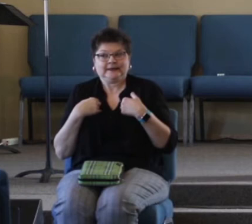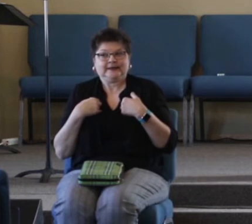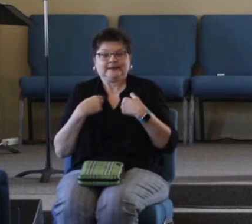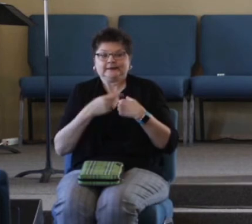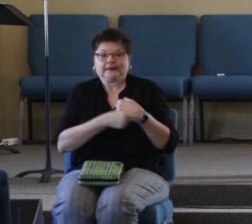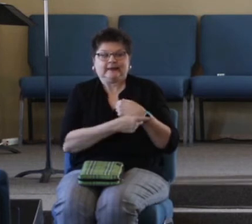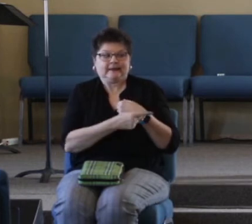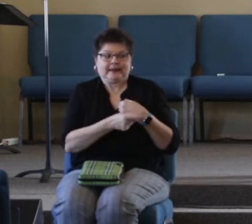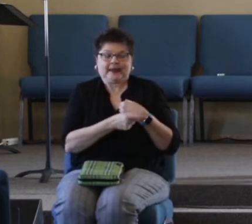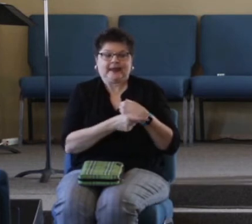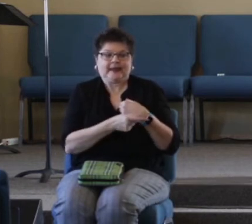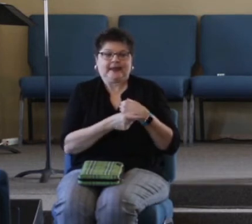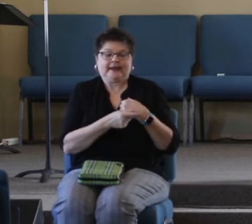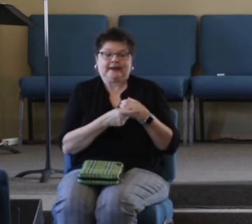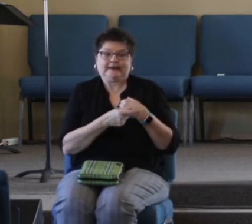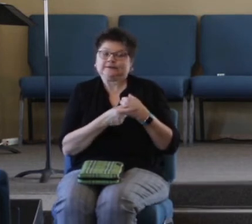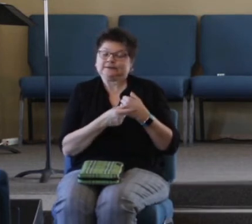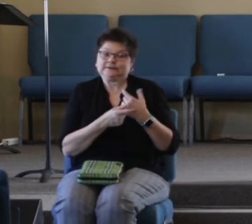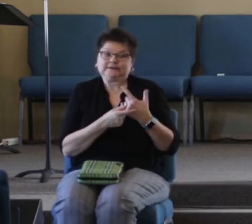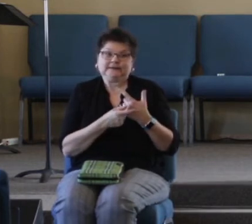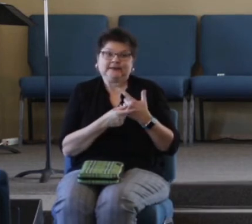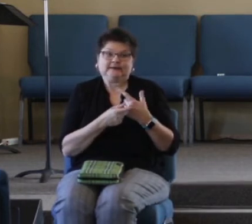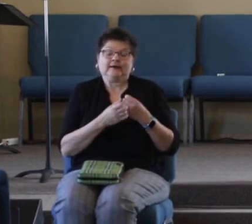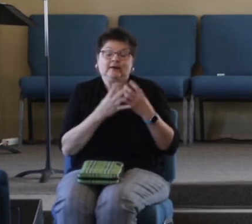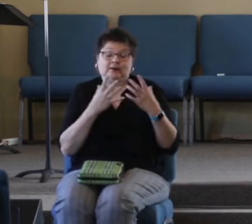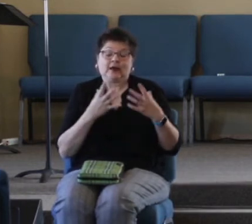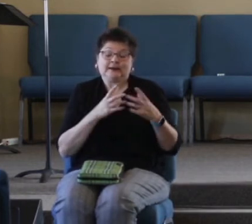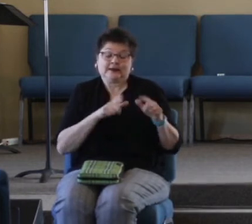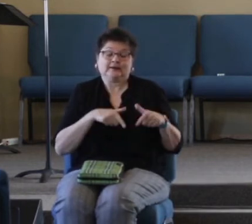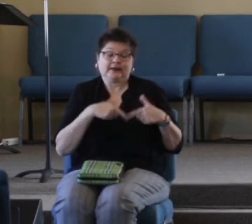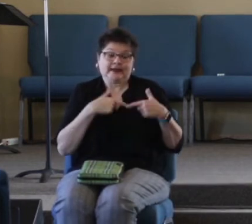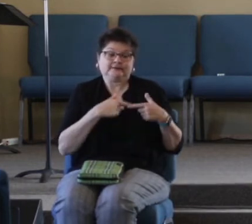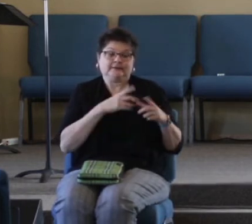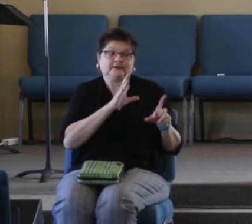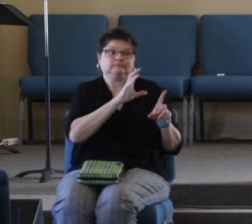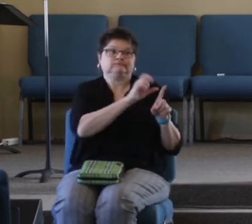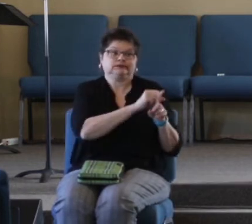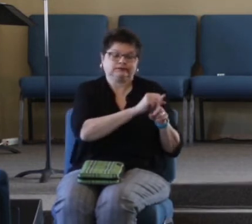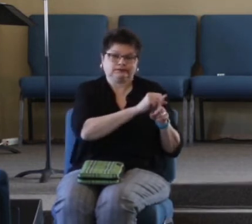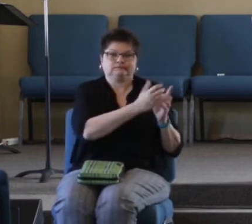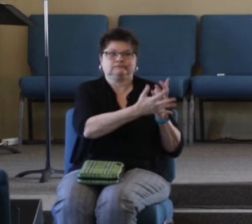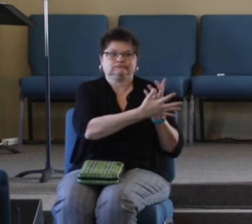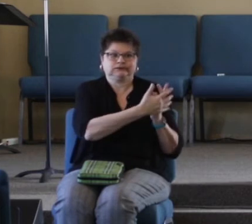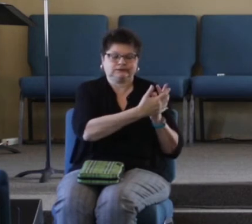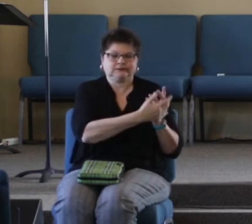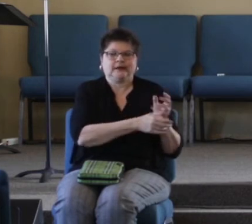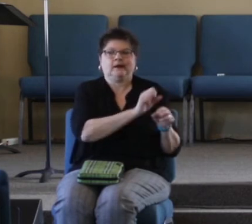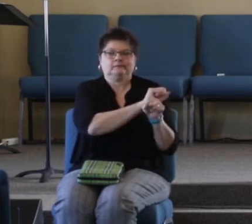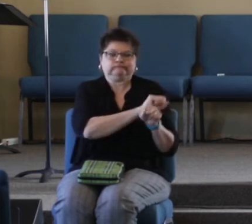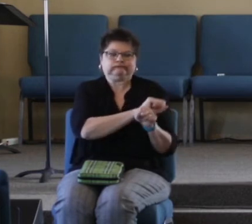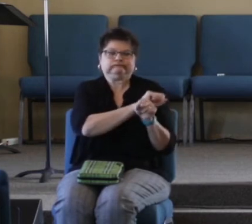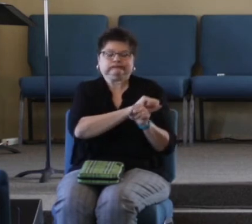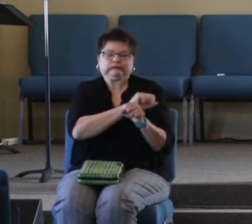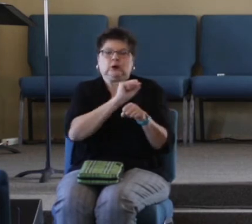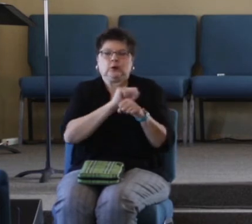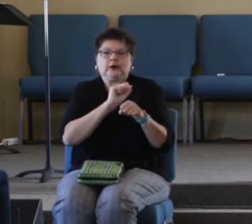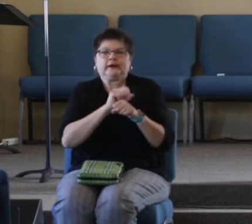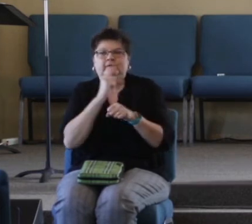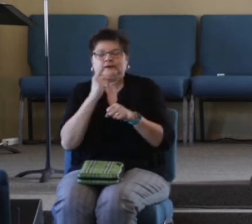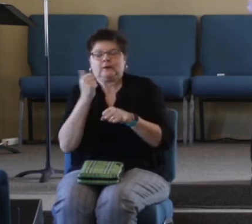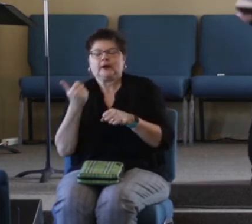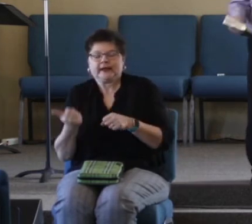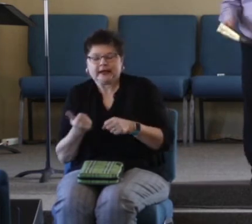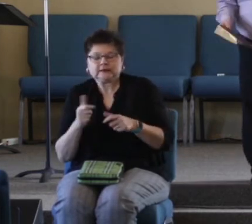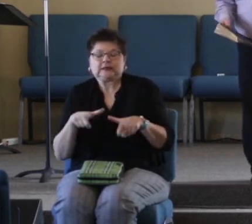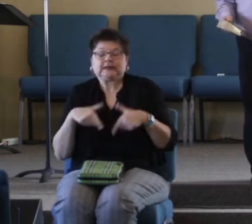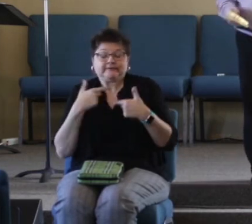spent a lot of their lives in captivity. They spent a lot of time working for someone else,